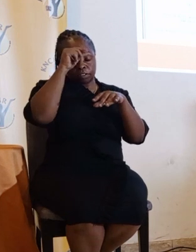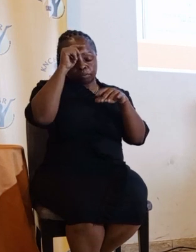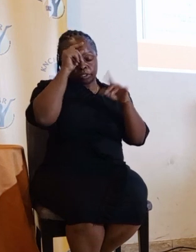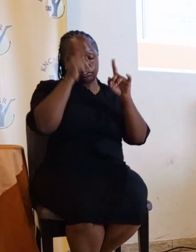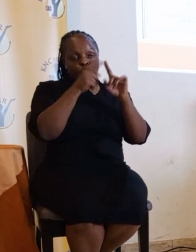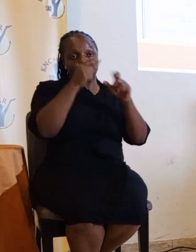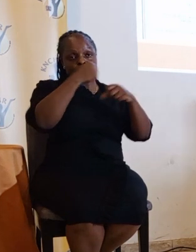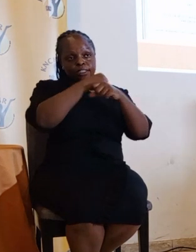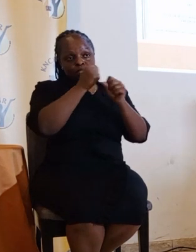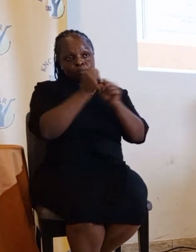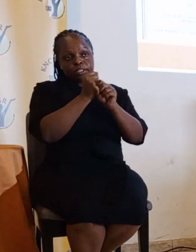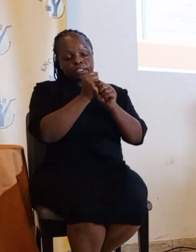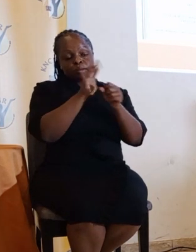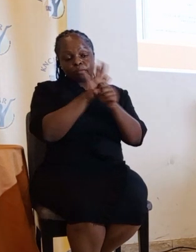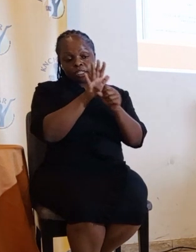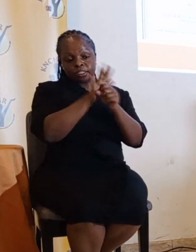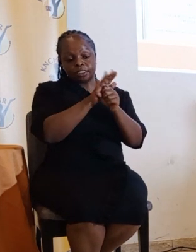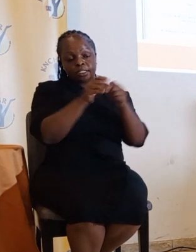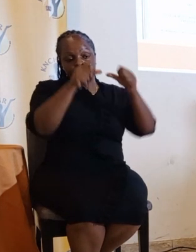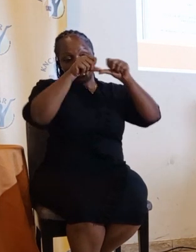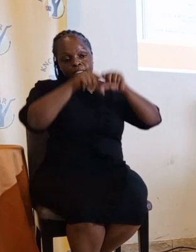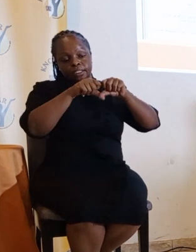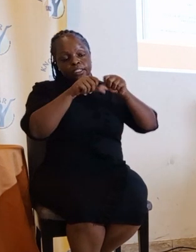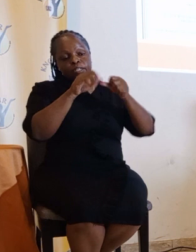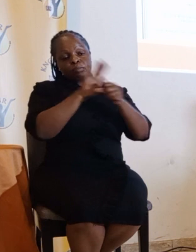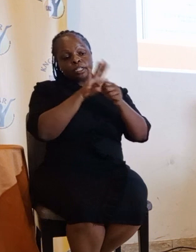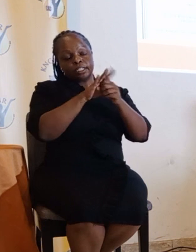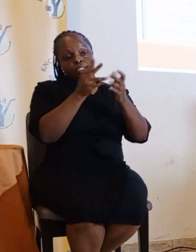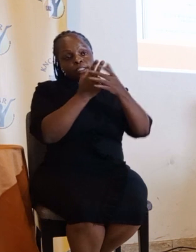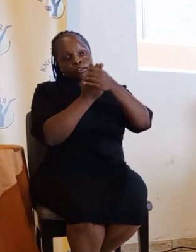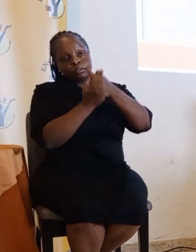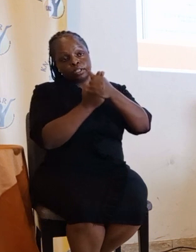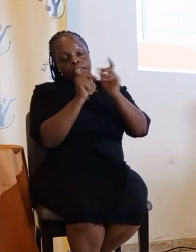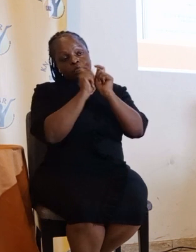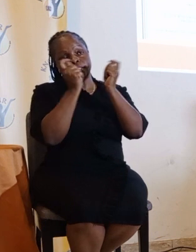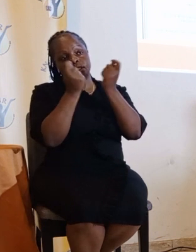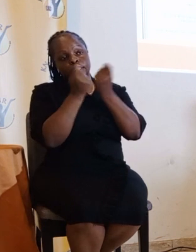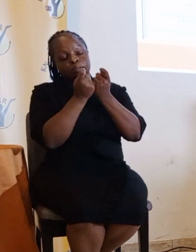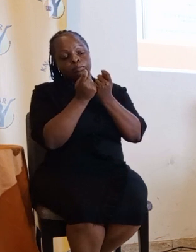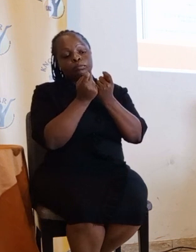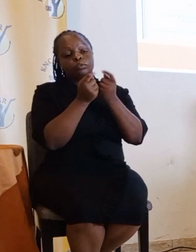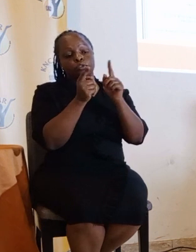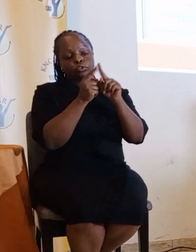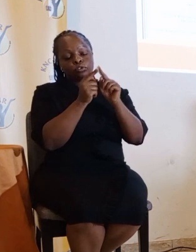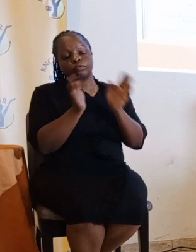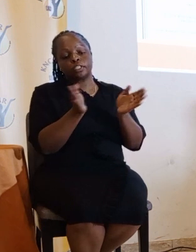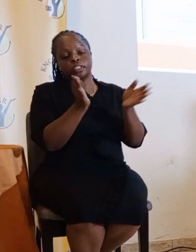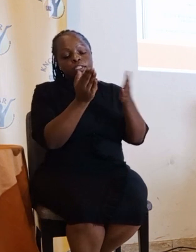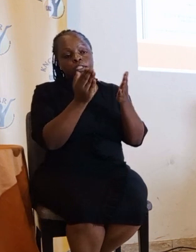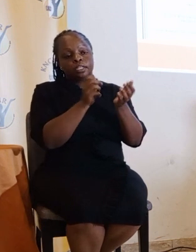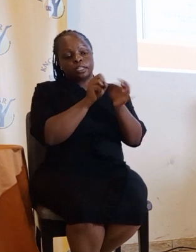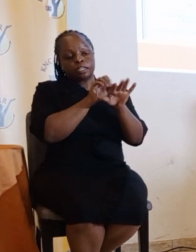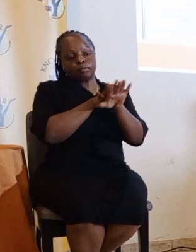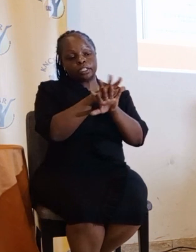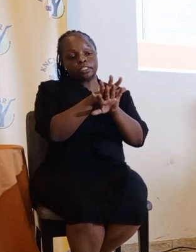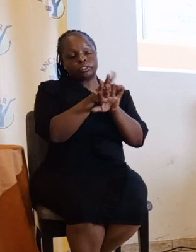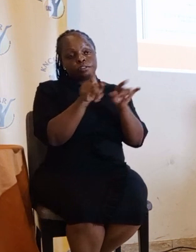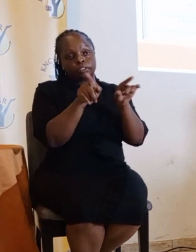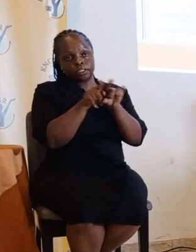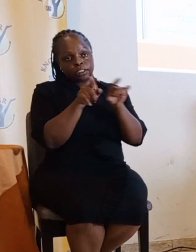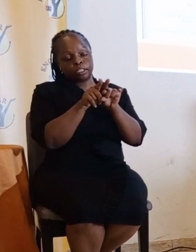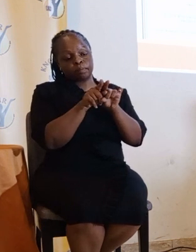promptly establish a multi-agency, multi-stakeholder team to facilitate rehabilitation